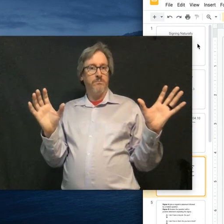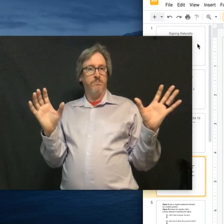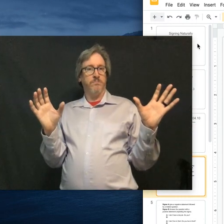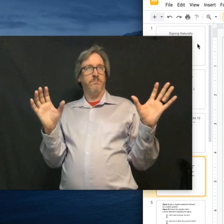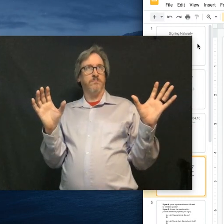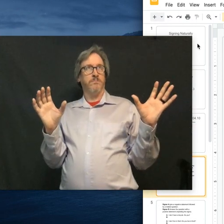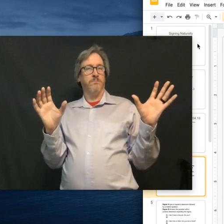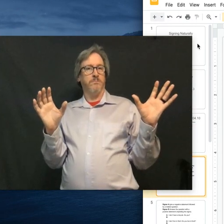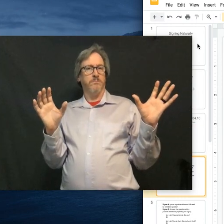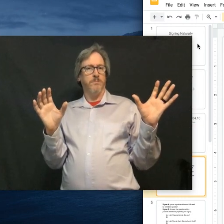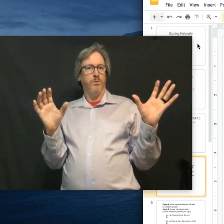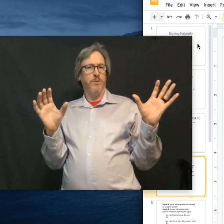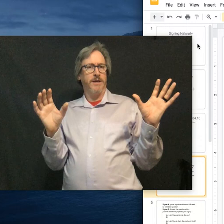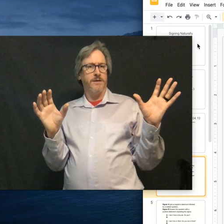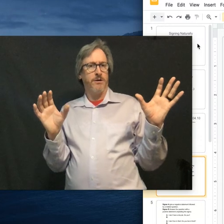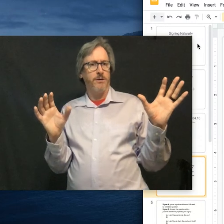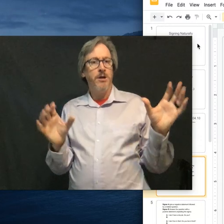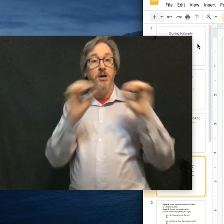would be